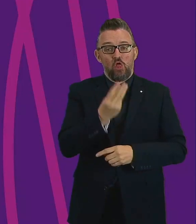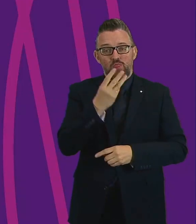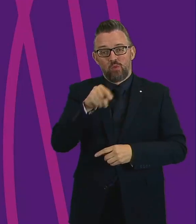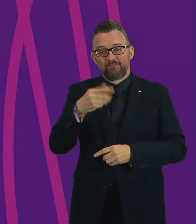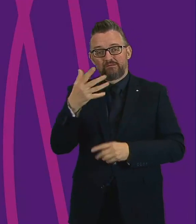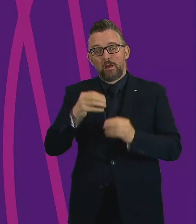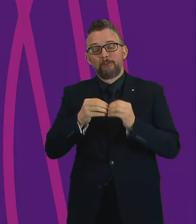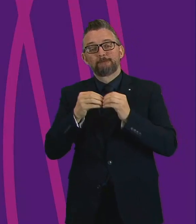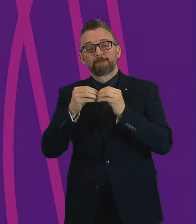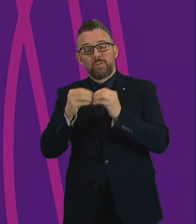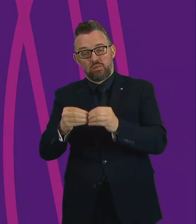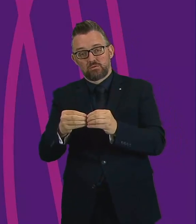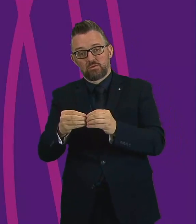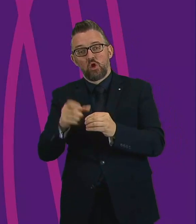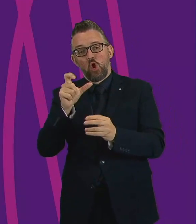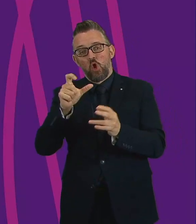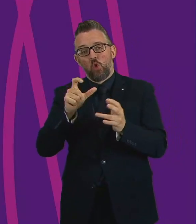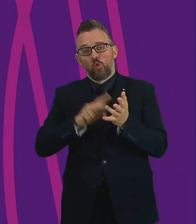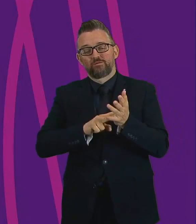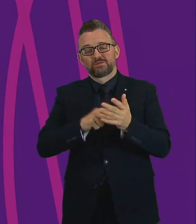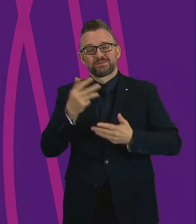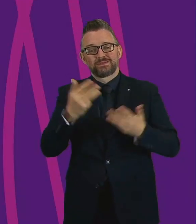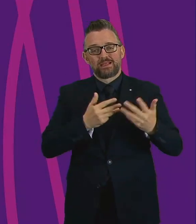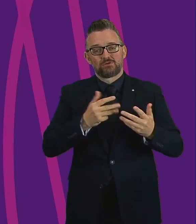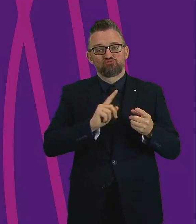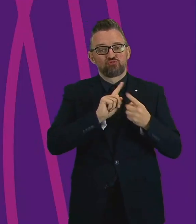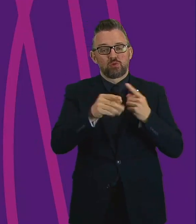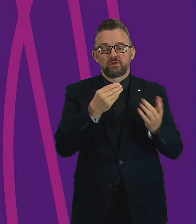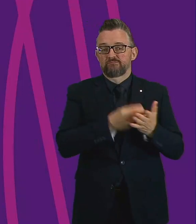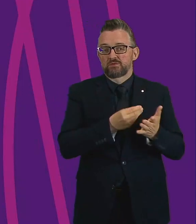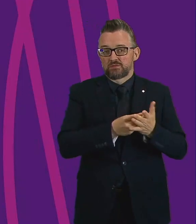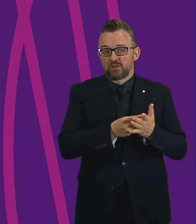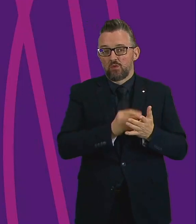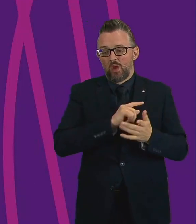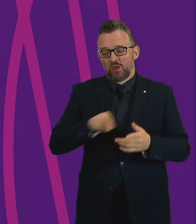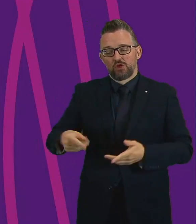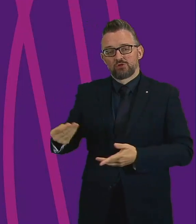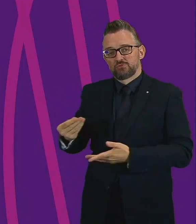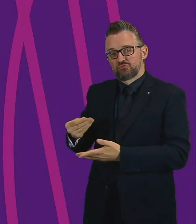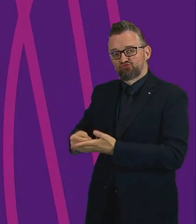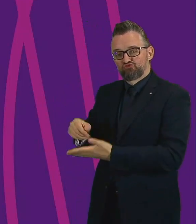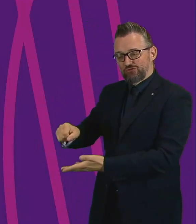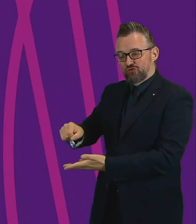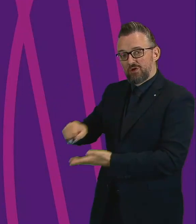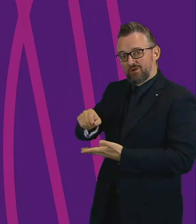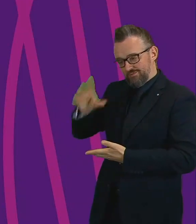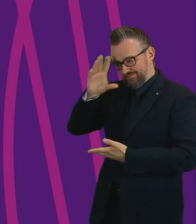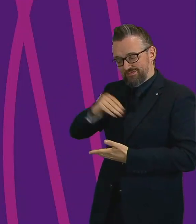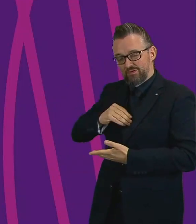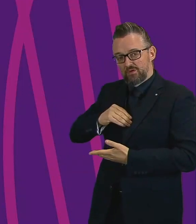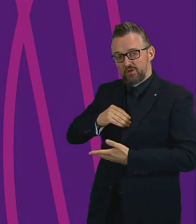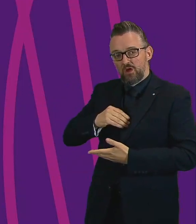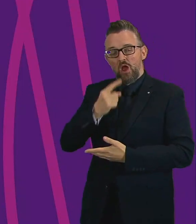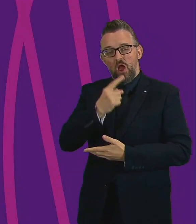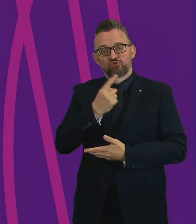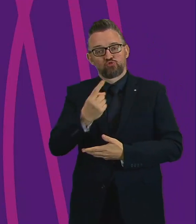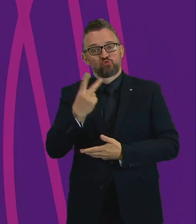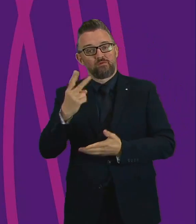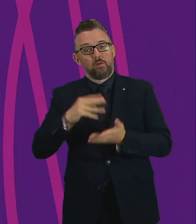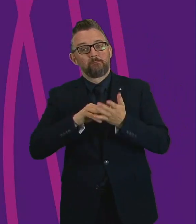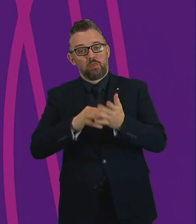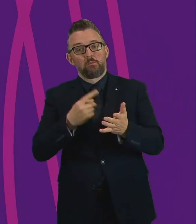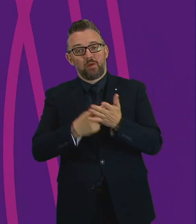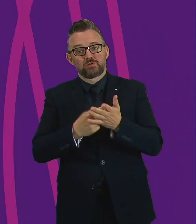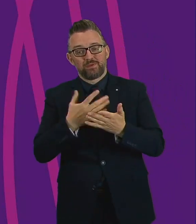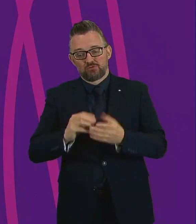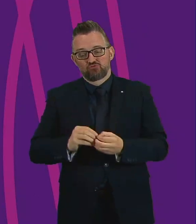3.5 billion in COVID-19 response funding notified by Treasury, £112 million of other consequentials